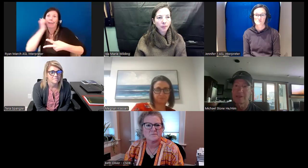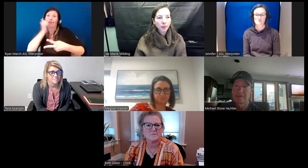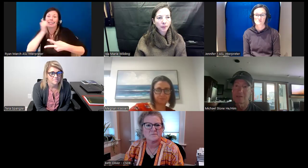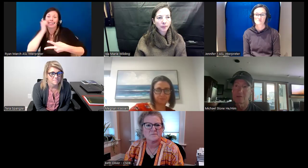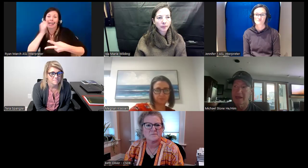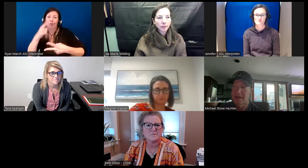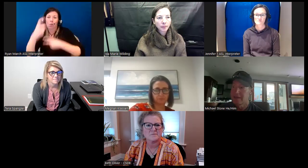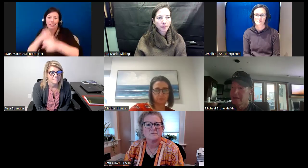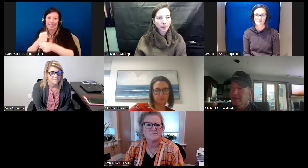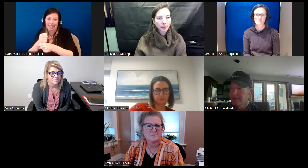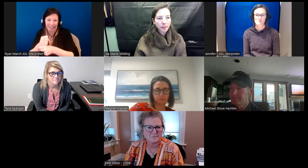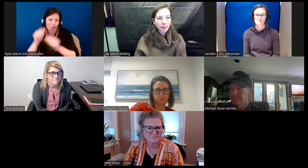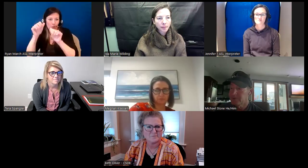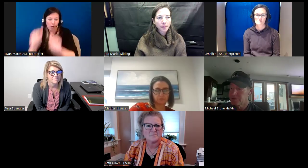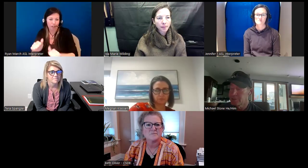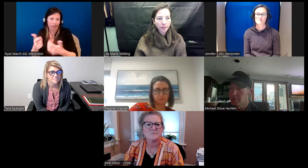we could easily do that.